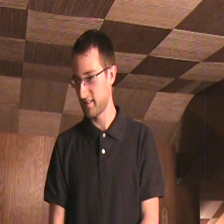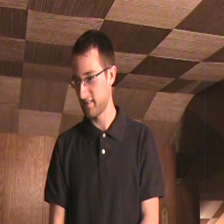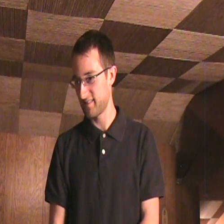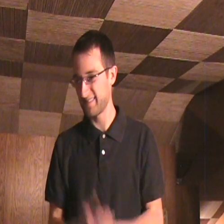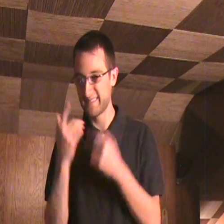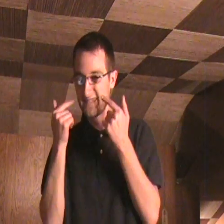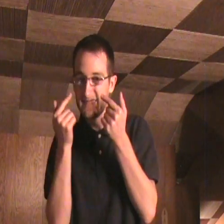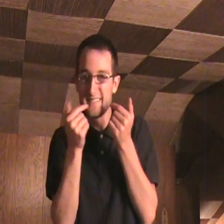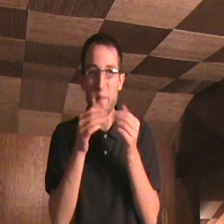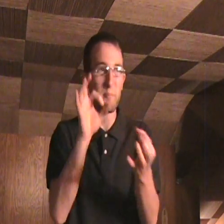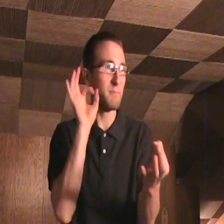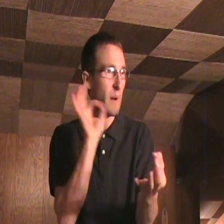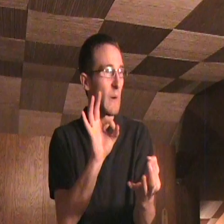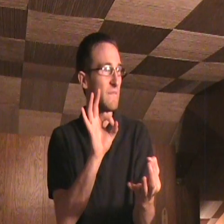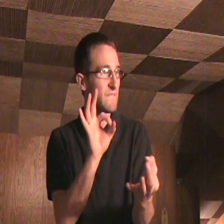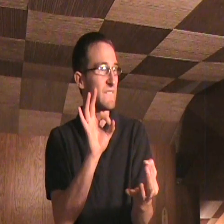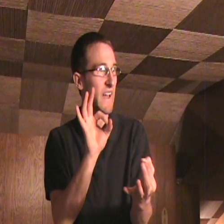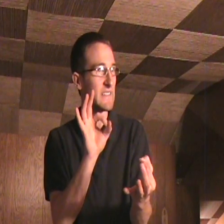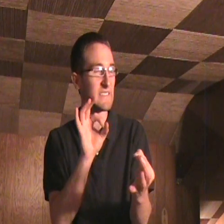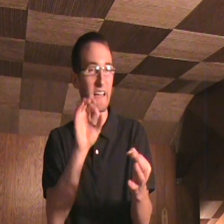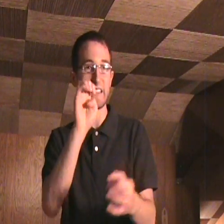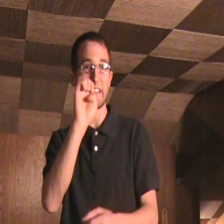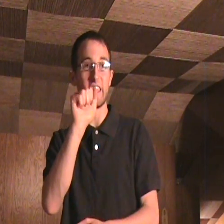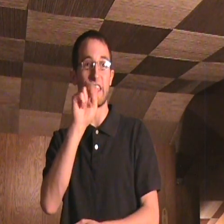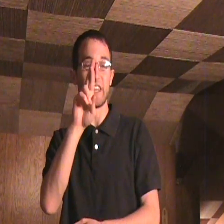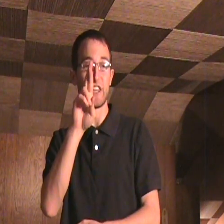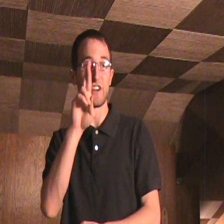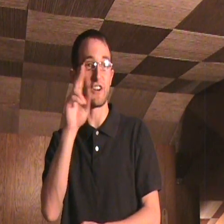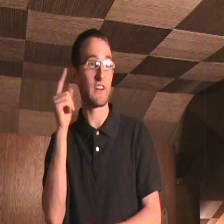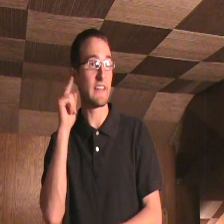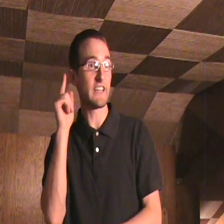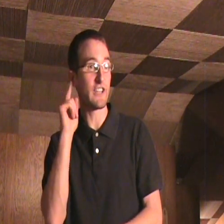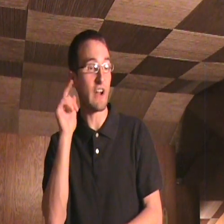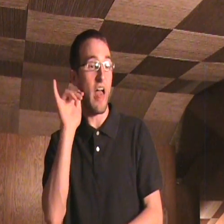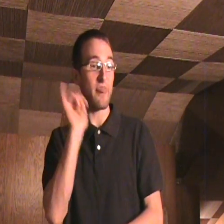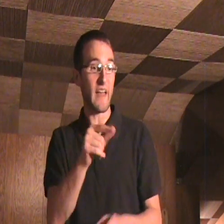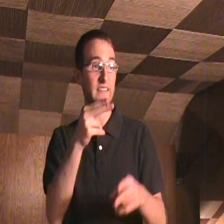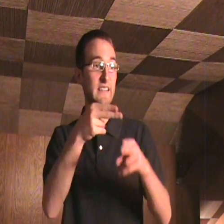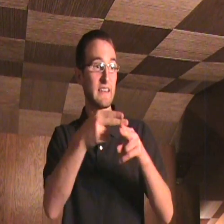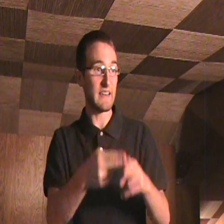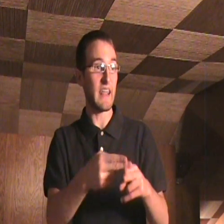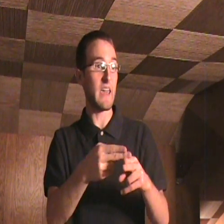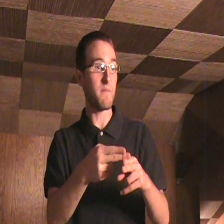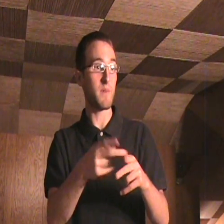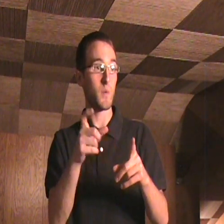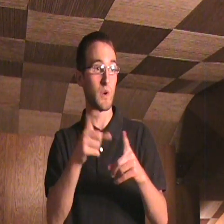oh, perfect. Ear is a naming word. Hang on, we have to write it down. How do we spell